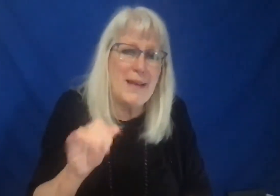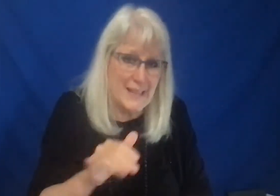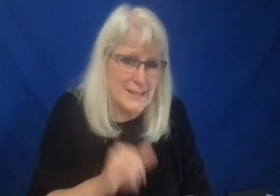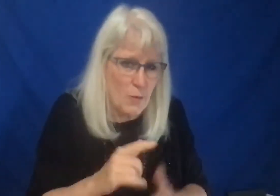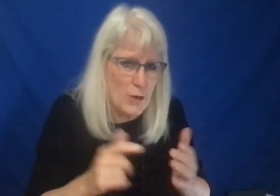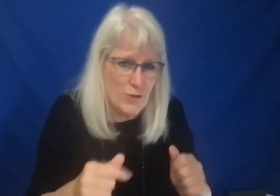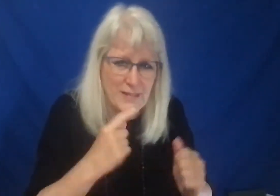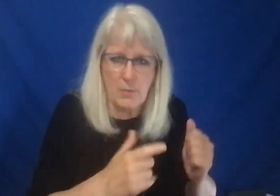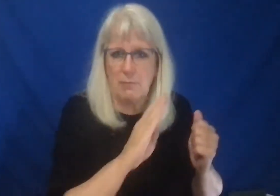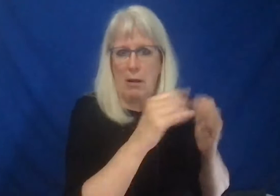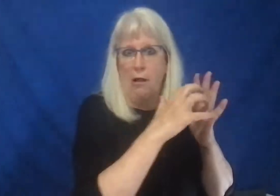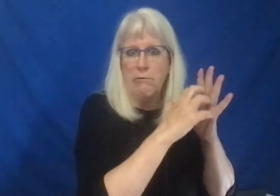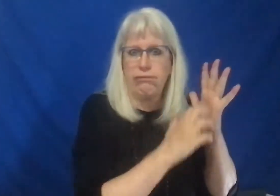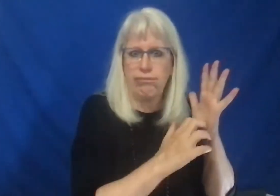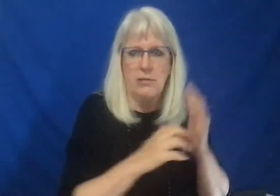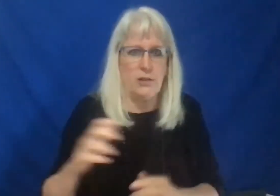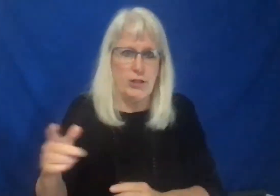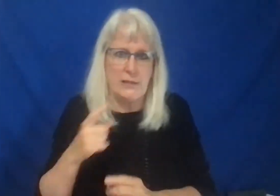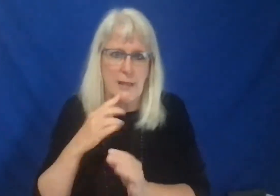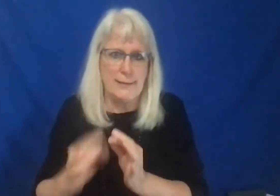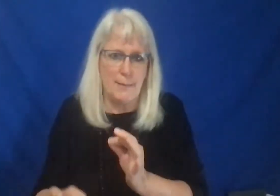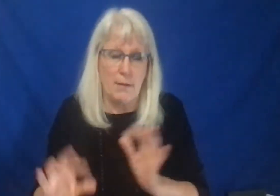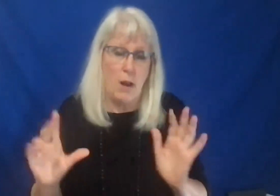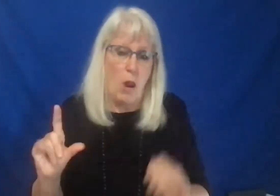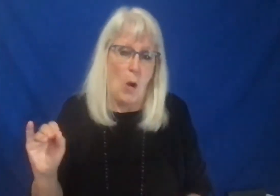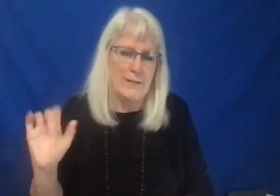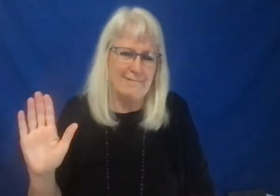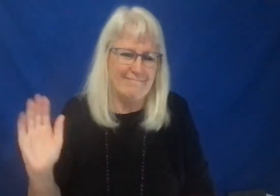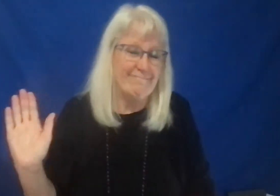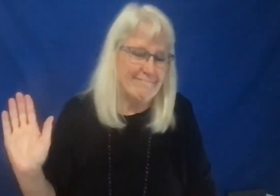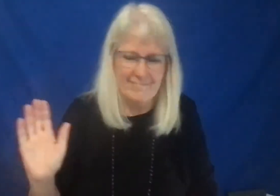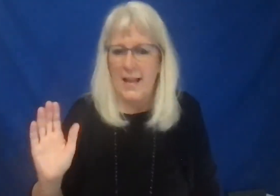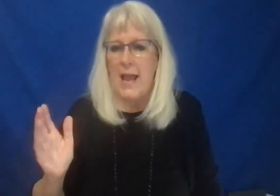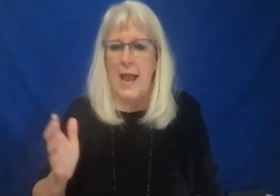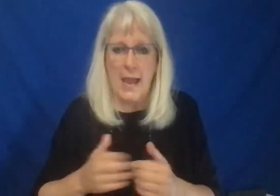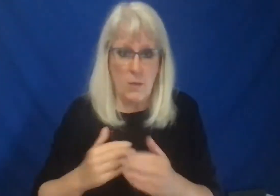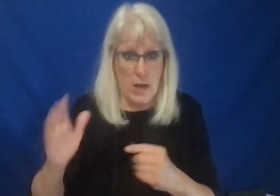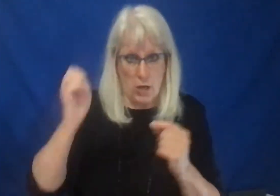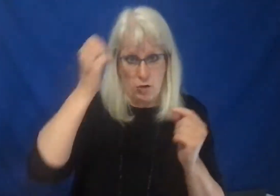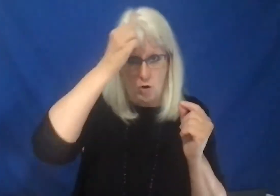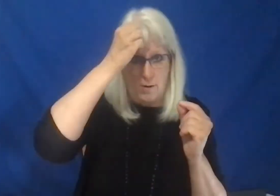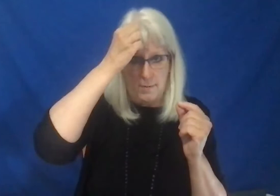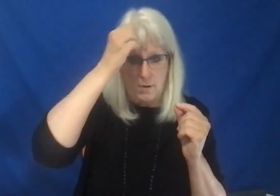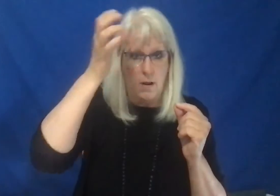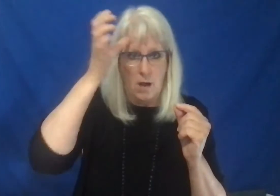Concept 4 is vital to me when we are in Europe, because we have this co-parenting